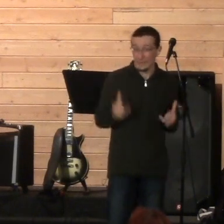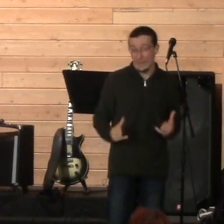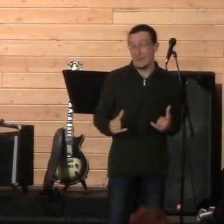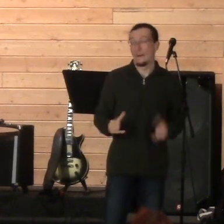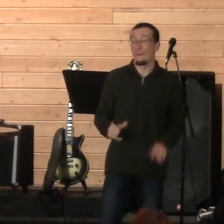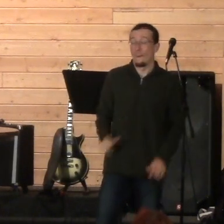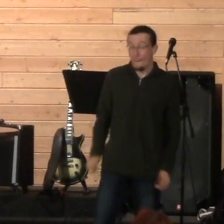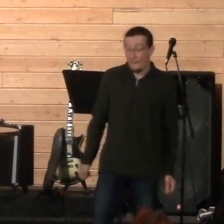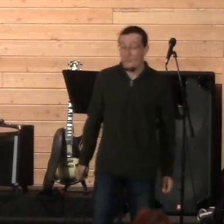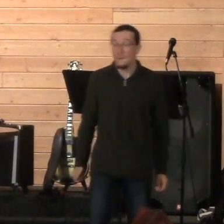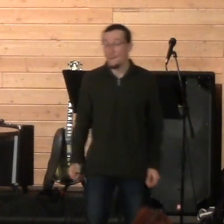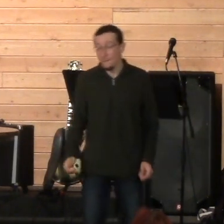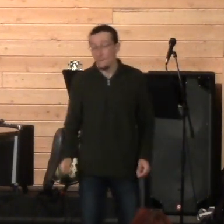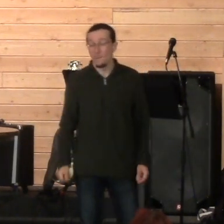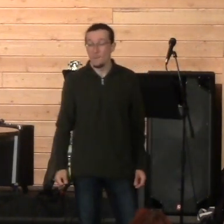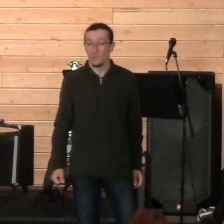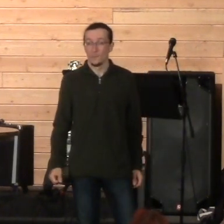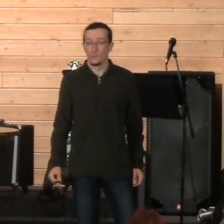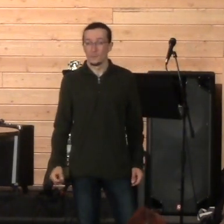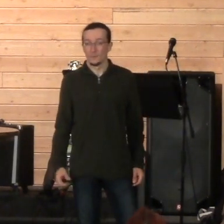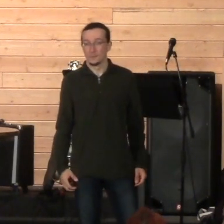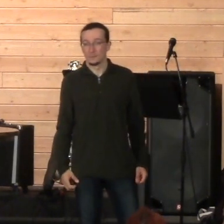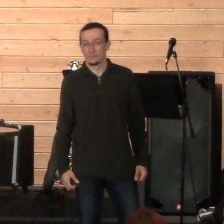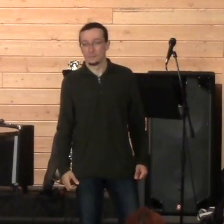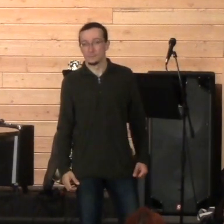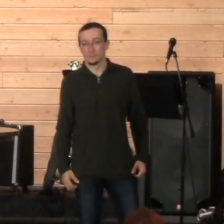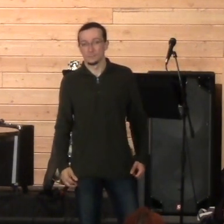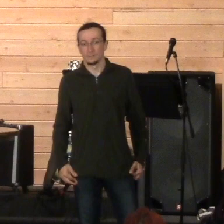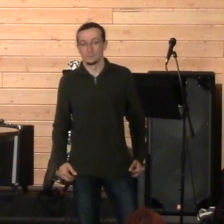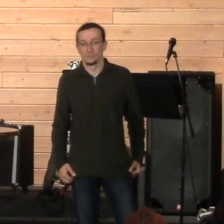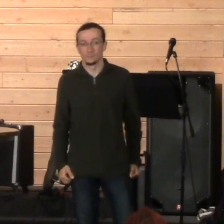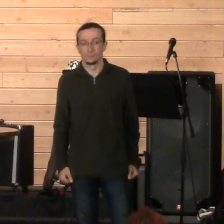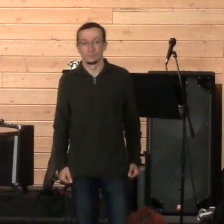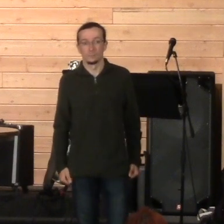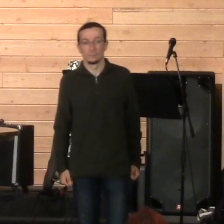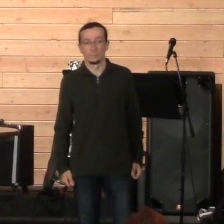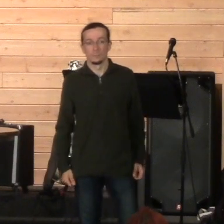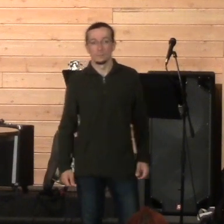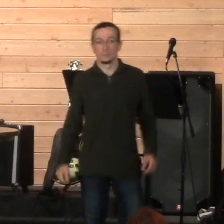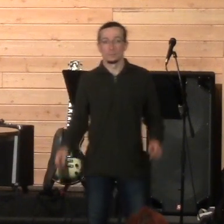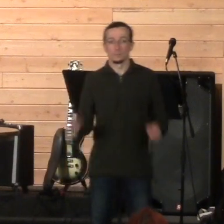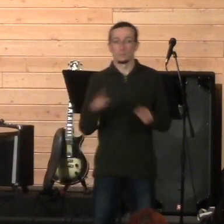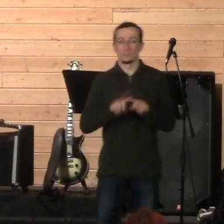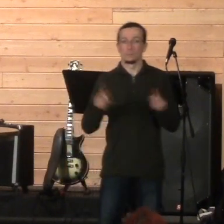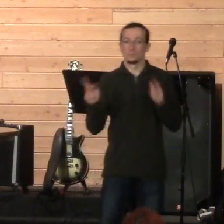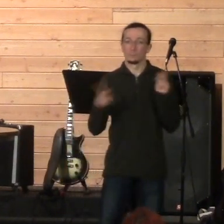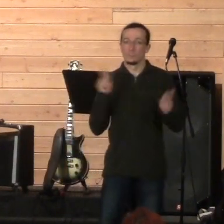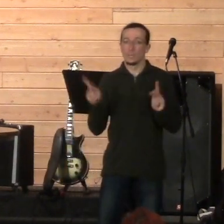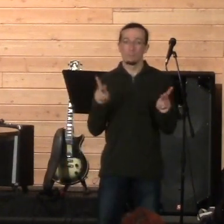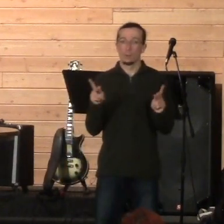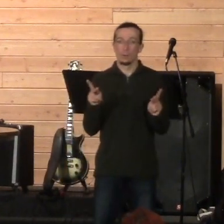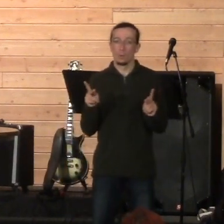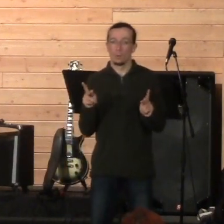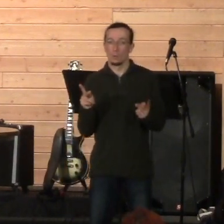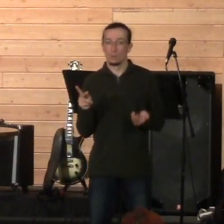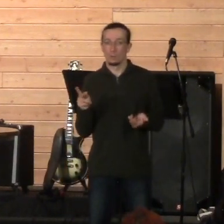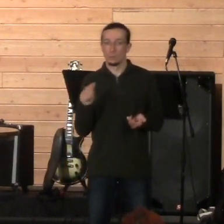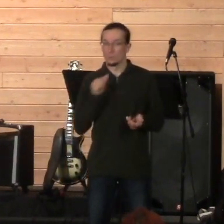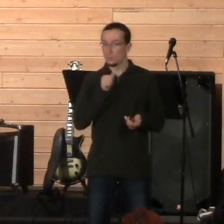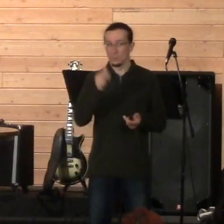But people, they don't see the missing puzzle